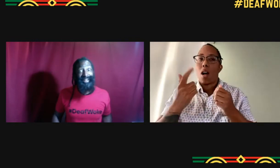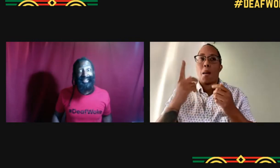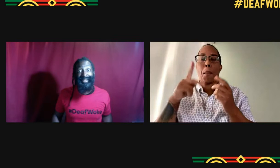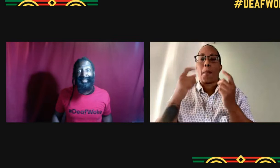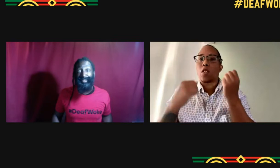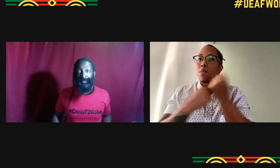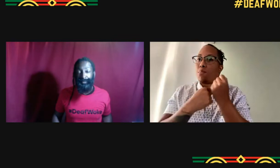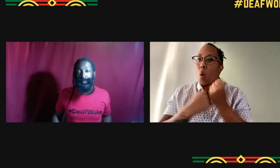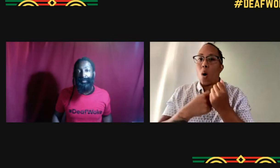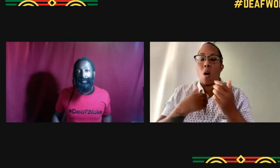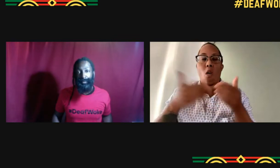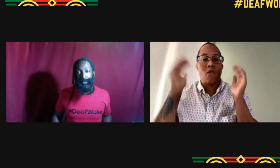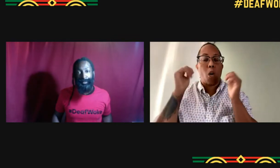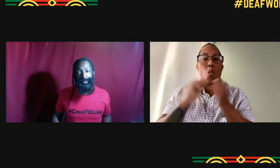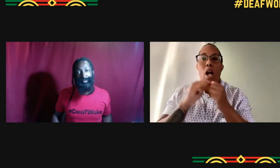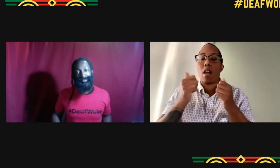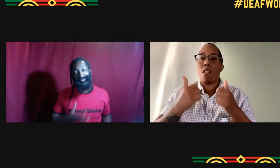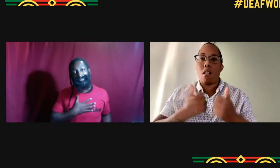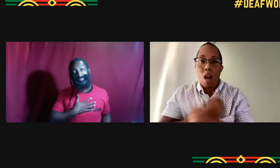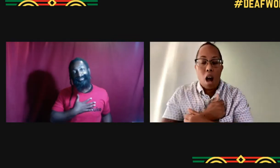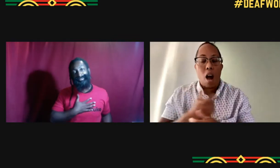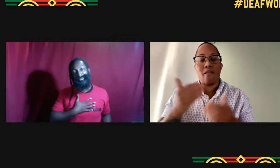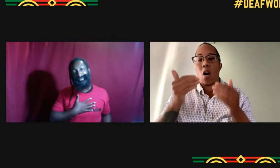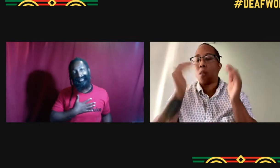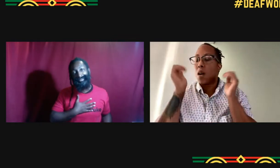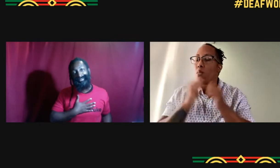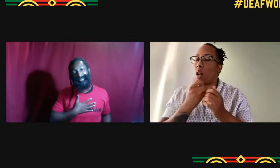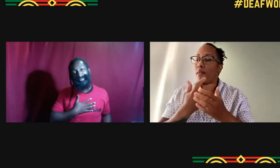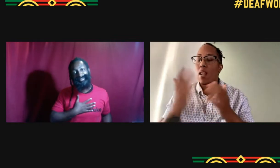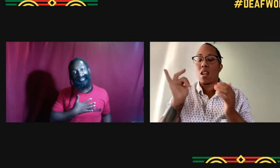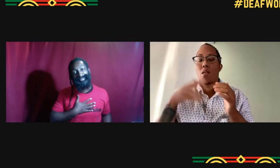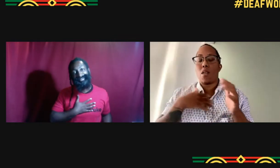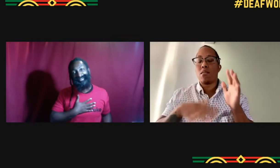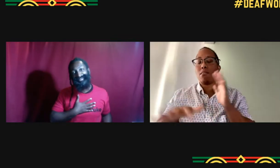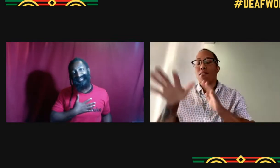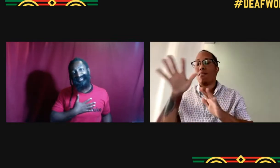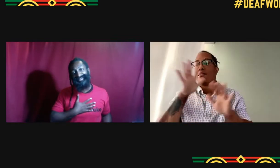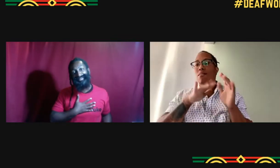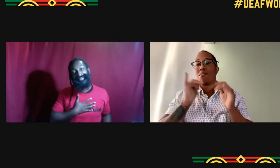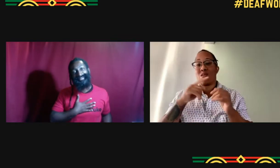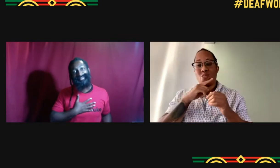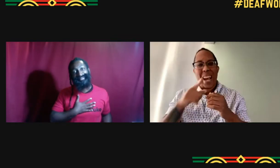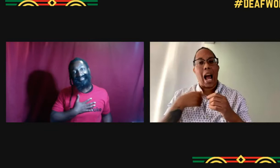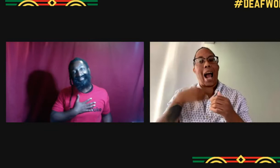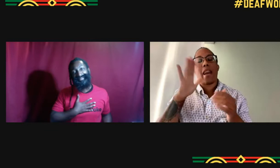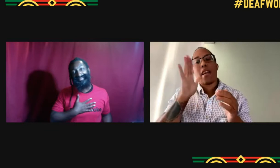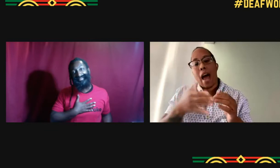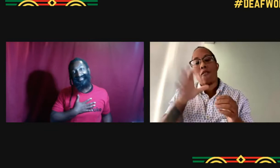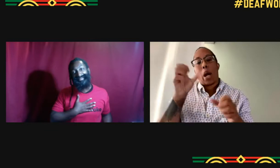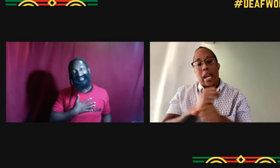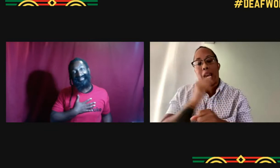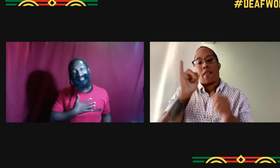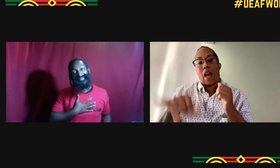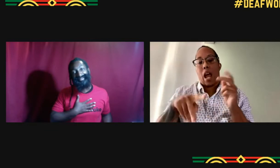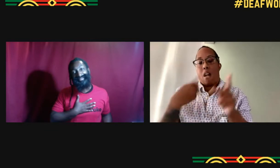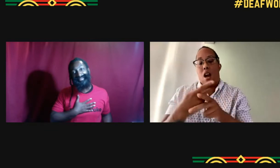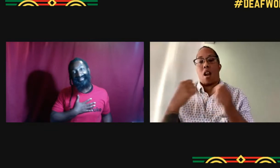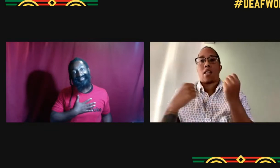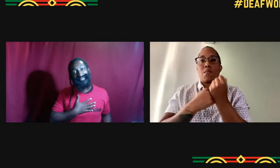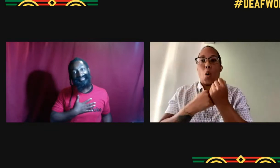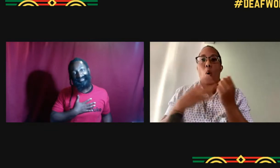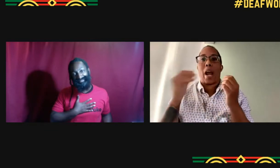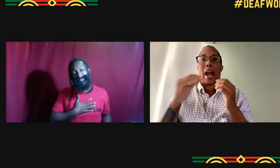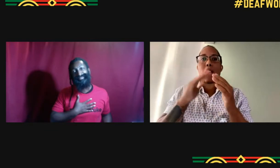very generous. I was quite overwhelmed with the community and with people's support. I was overwhelmed with the love. I was overwhelmed with all of that.